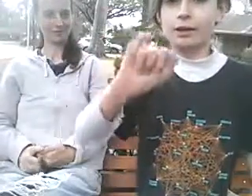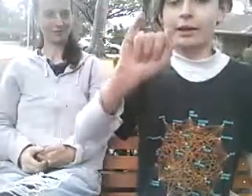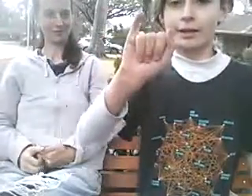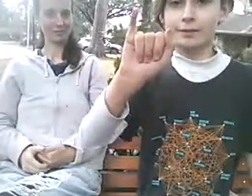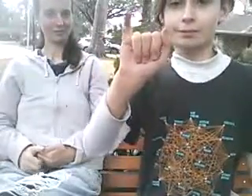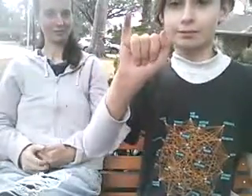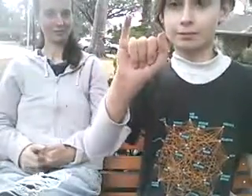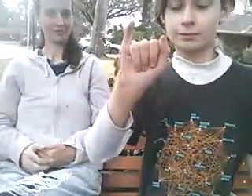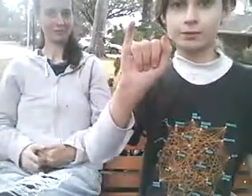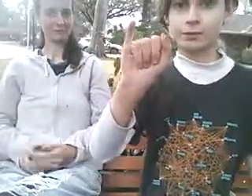I,